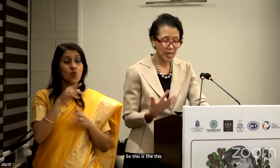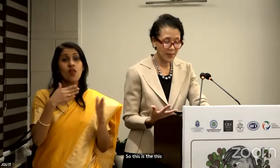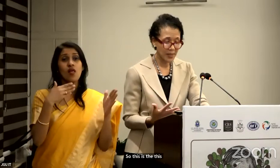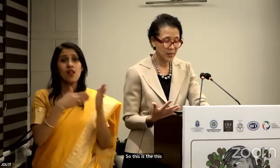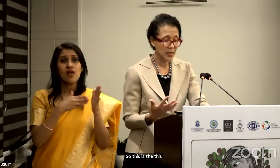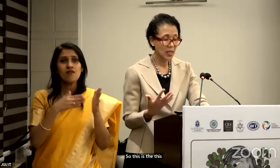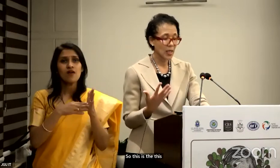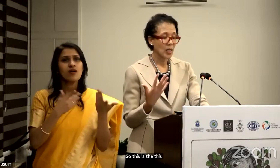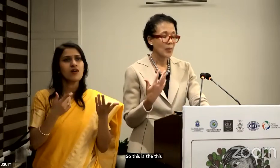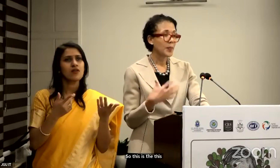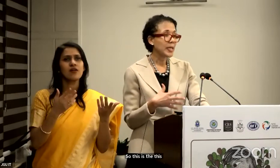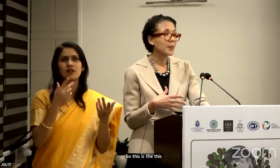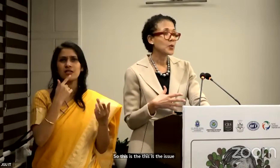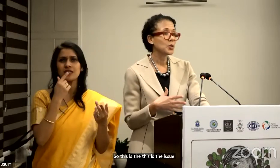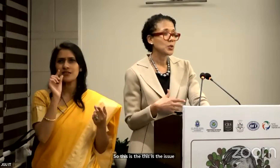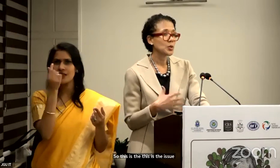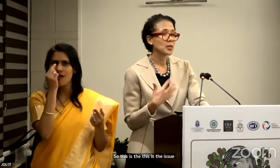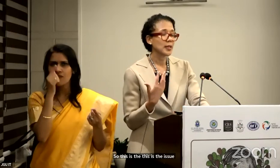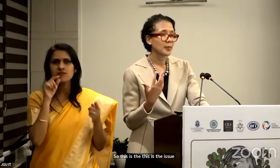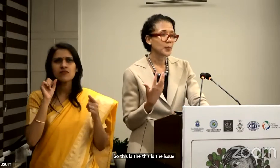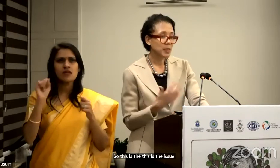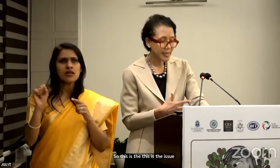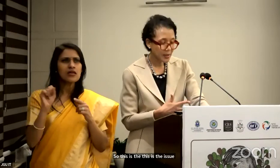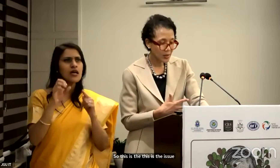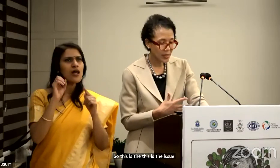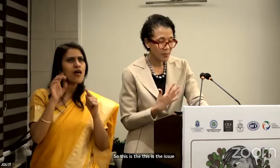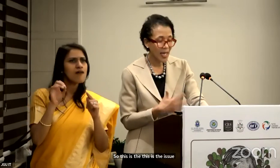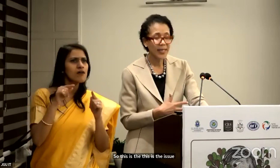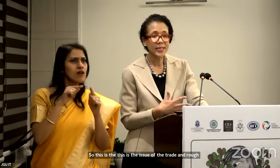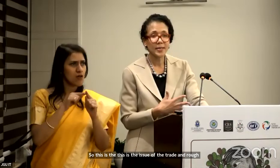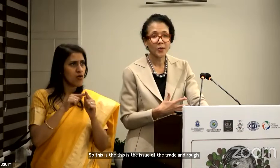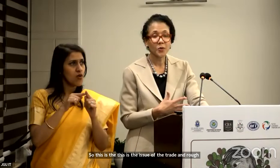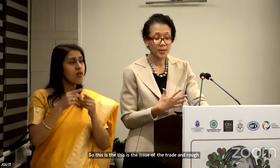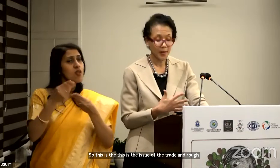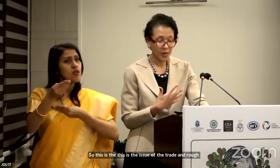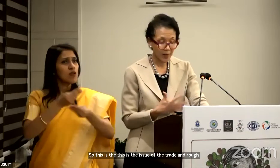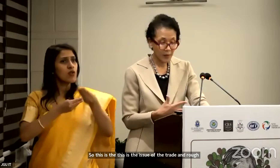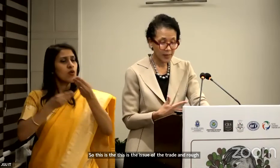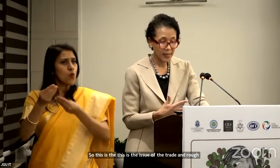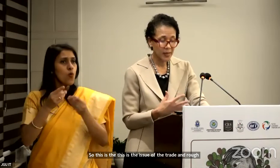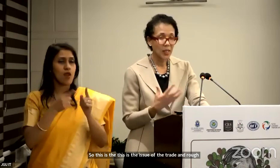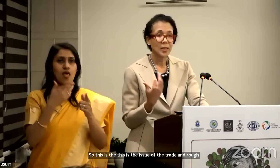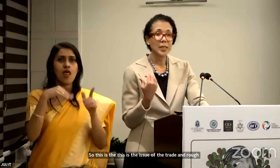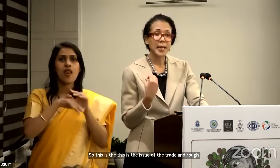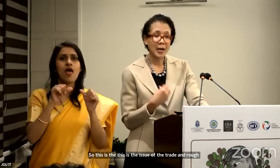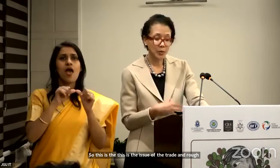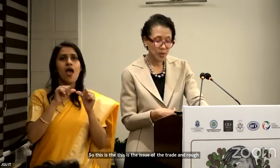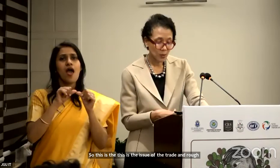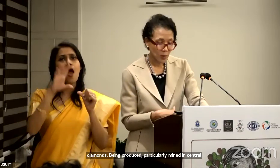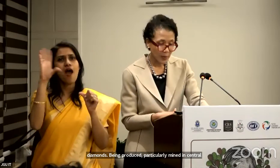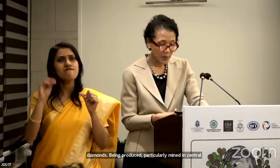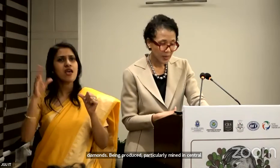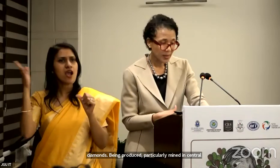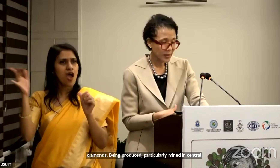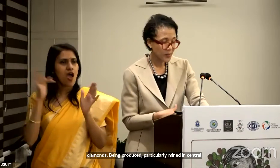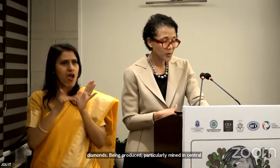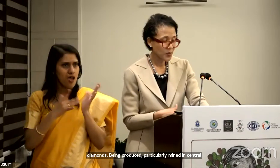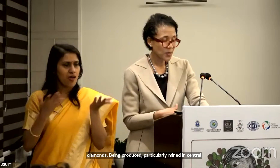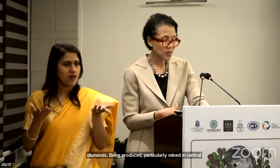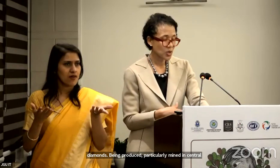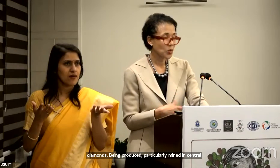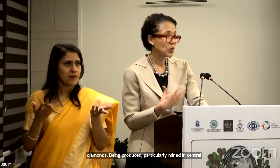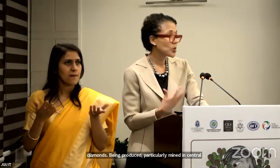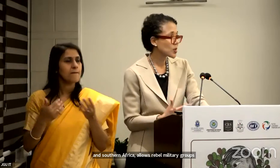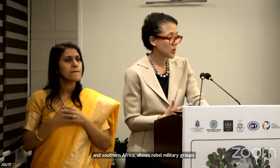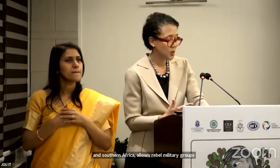rough diamonds being produced, particularly mined in Central and Southern Africa, allows rebel military